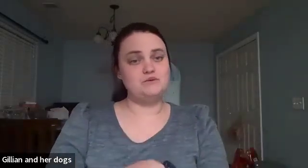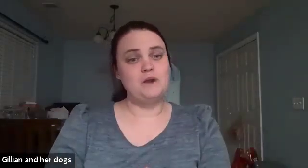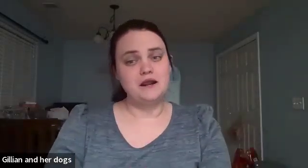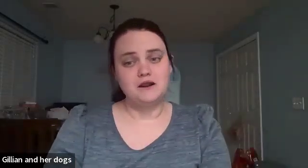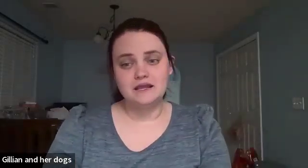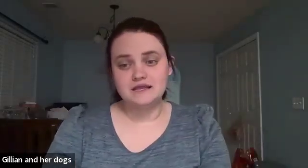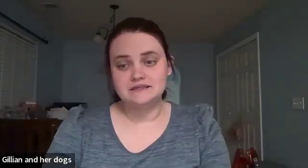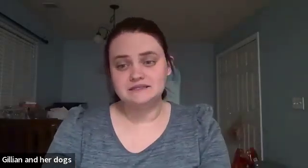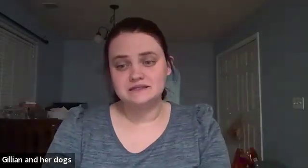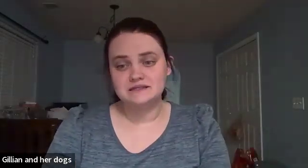question,